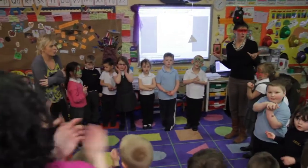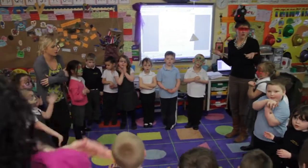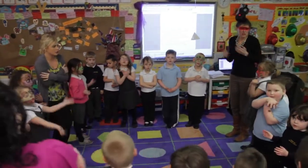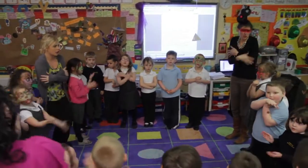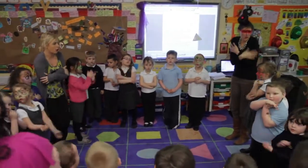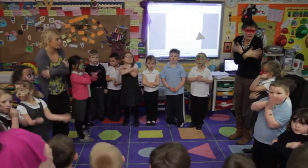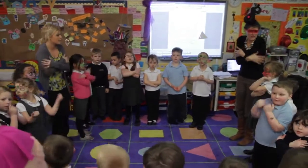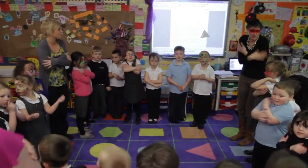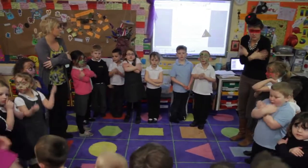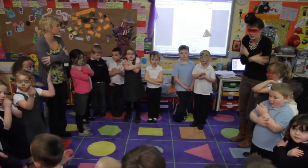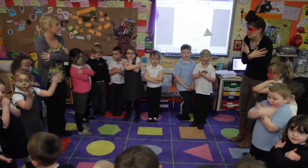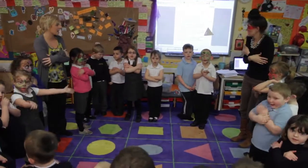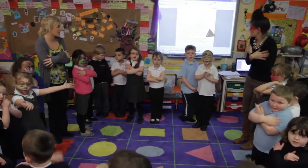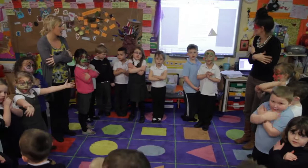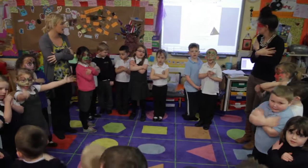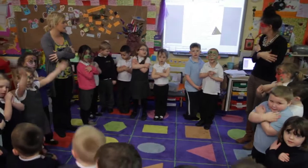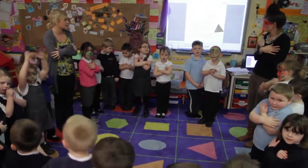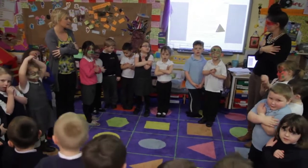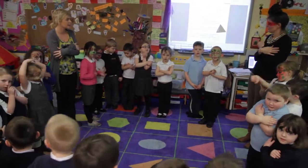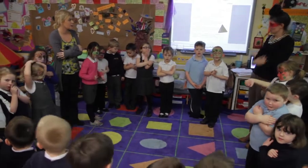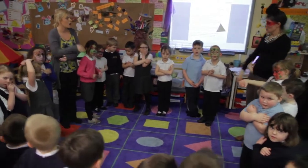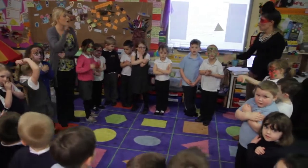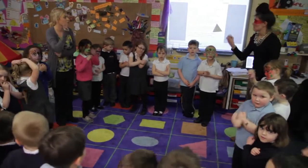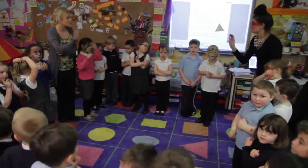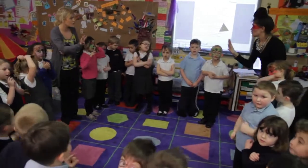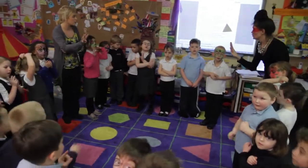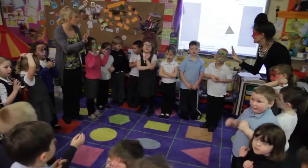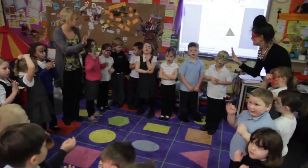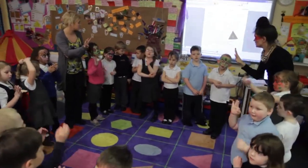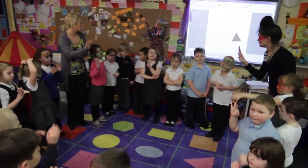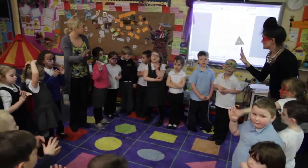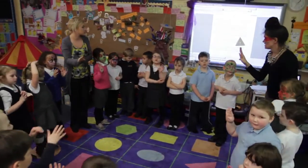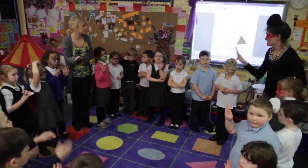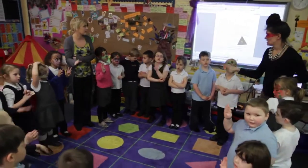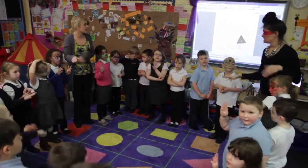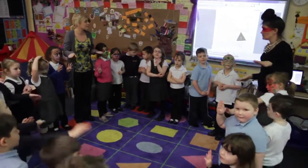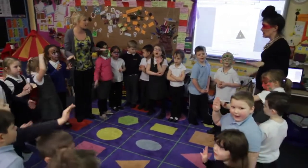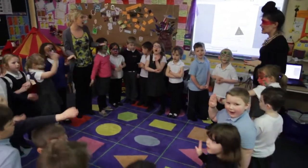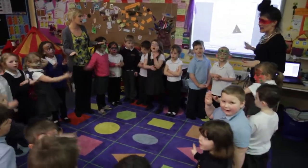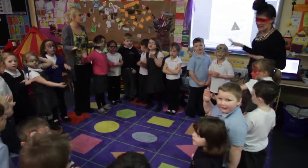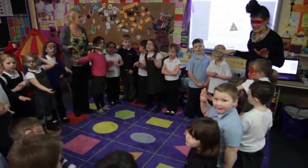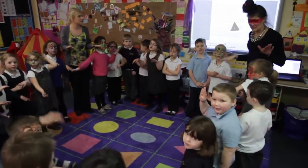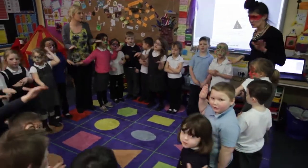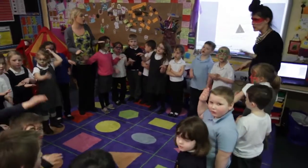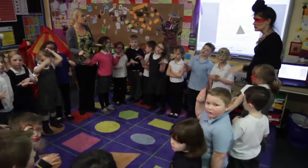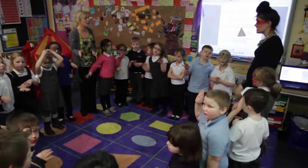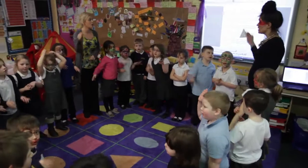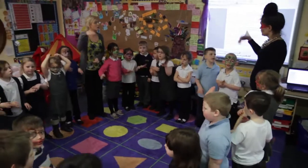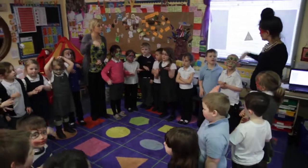what a cold place to stay. Four little creatures in a flying saucer were